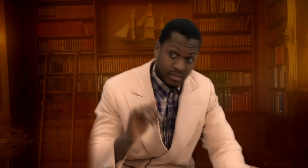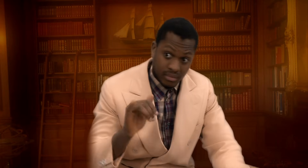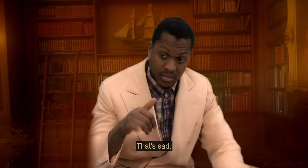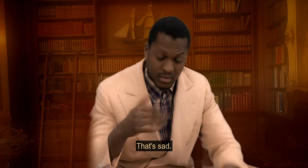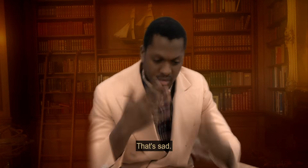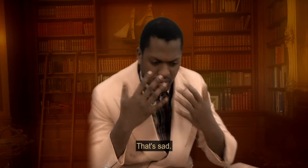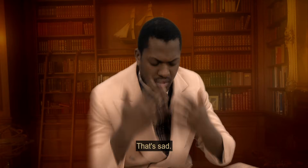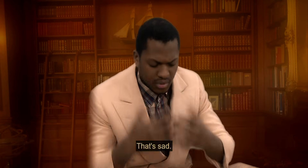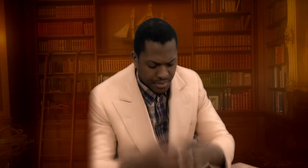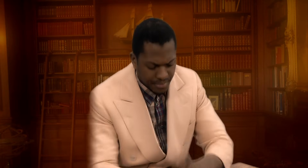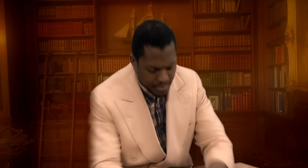That's sad.